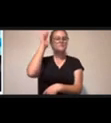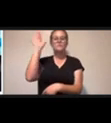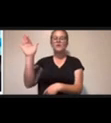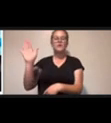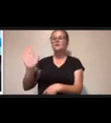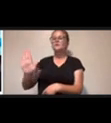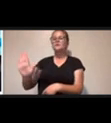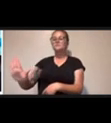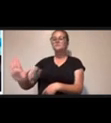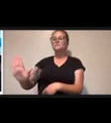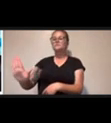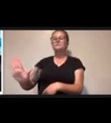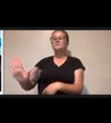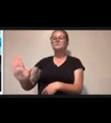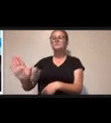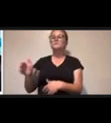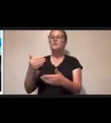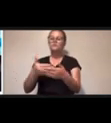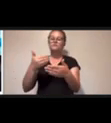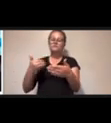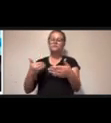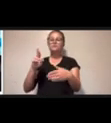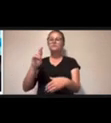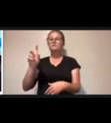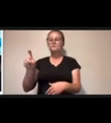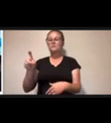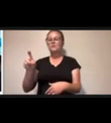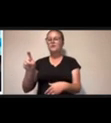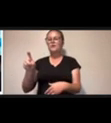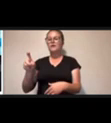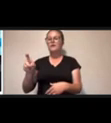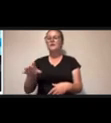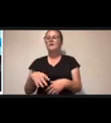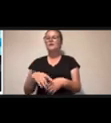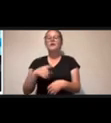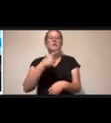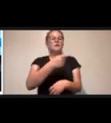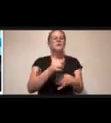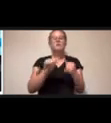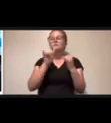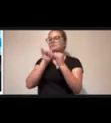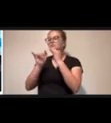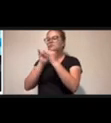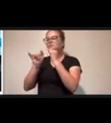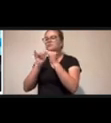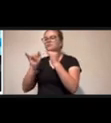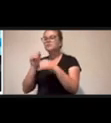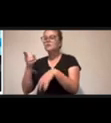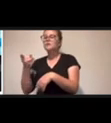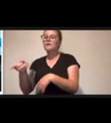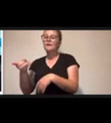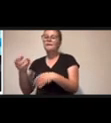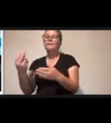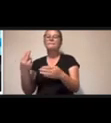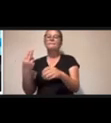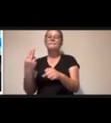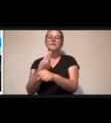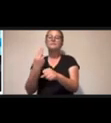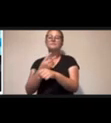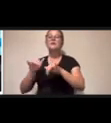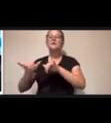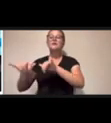The new person had no idea of their previous diagnosis. He interviewed